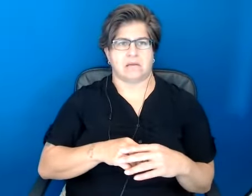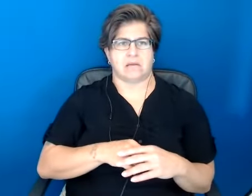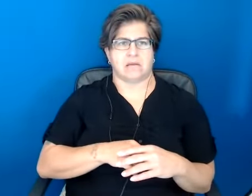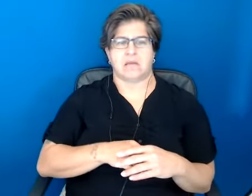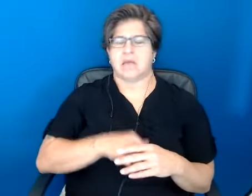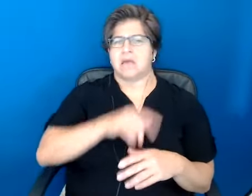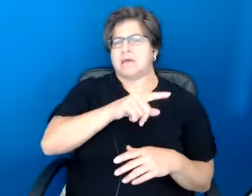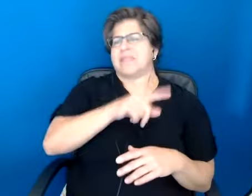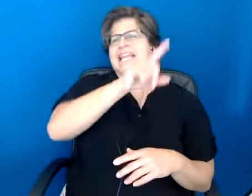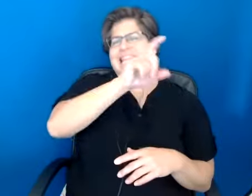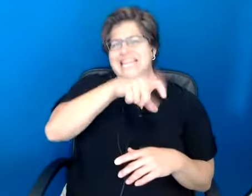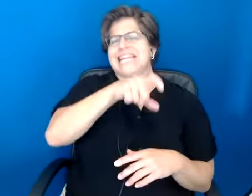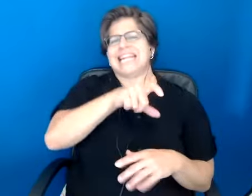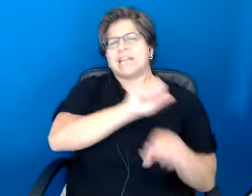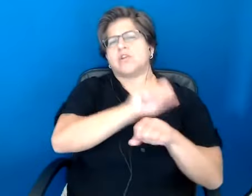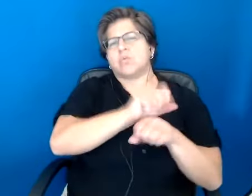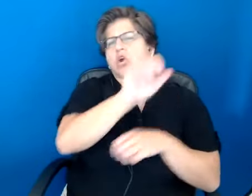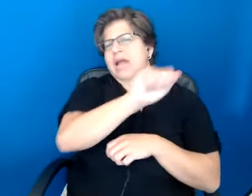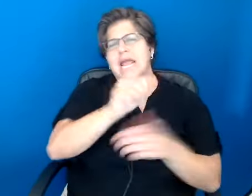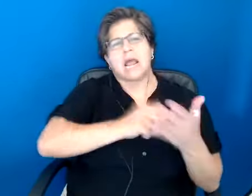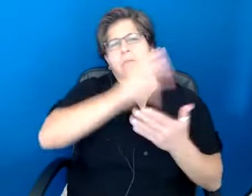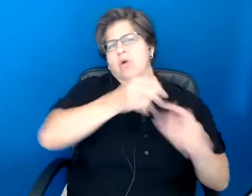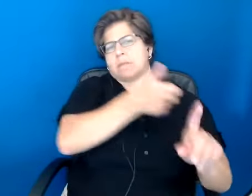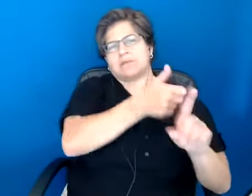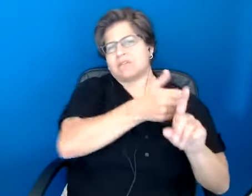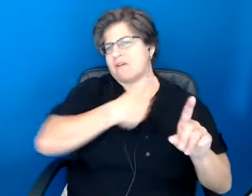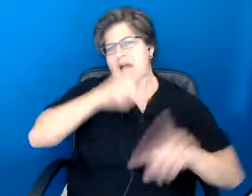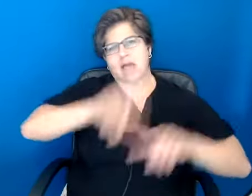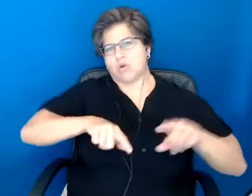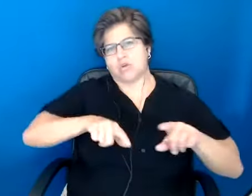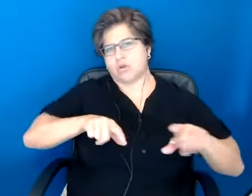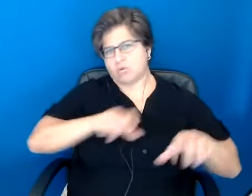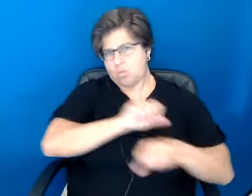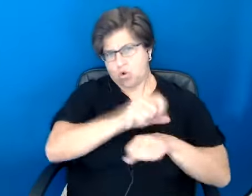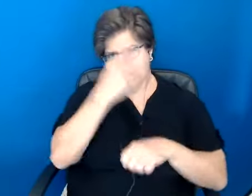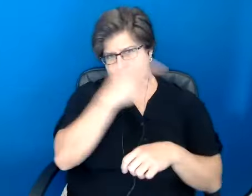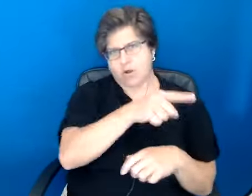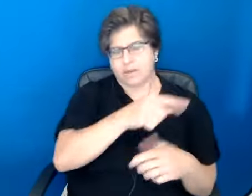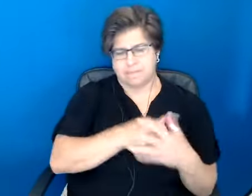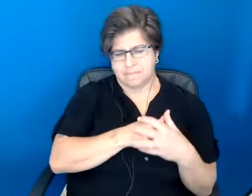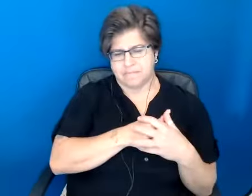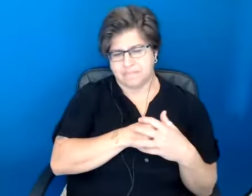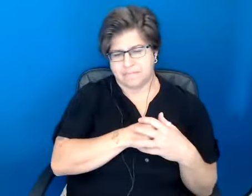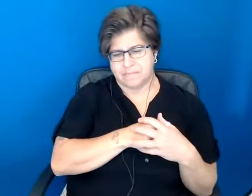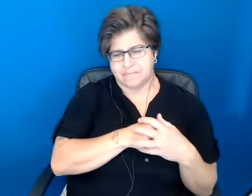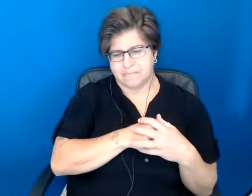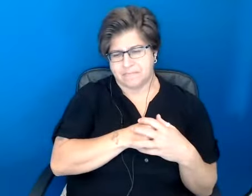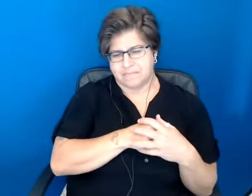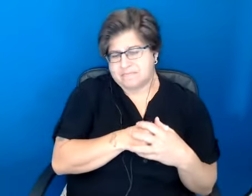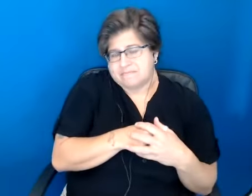and after speaking to me within minutes, he says to me, I really can't get him to go to AA. He's going to do that for himself. But I can